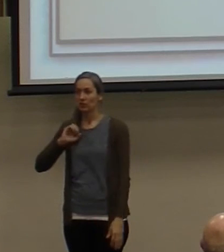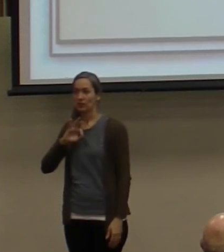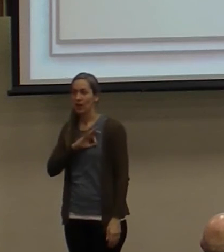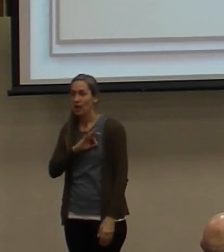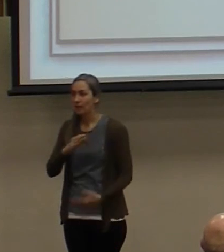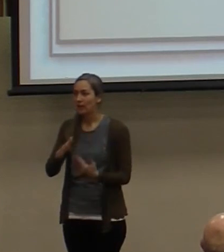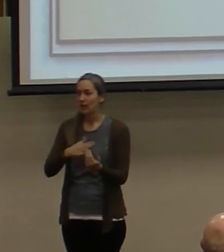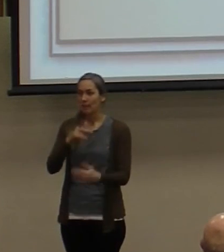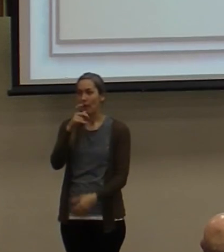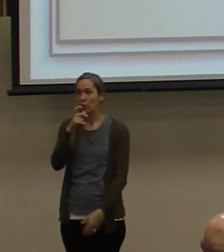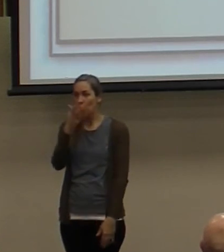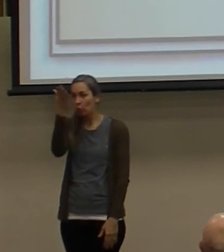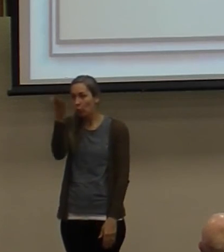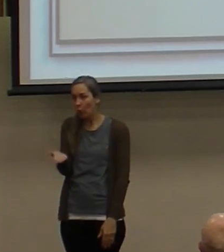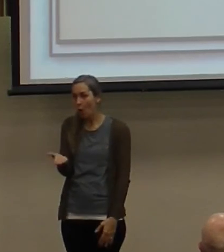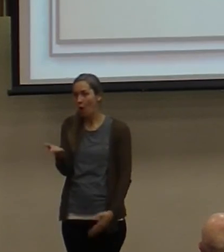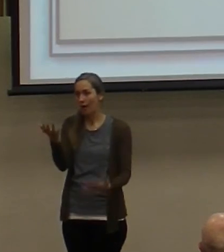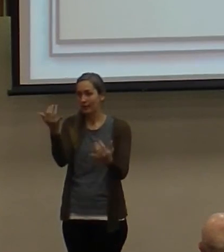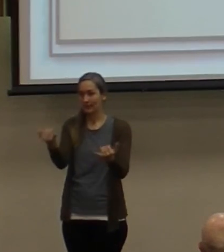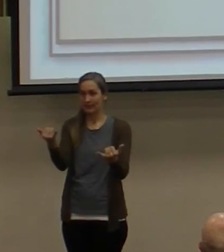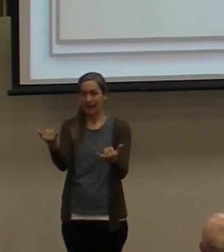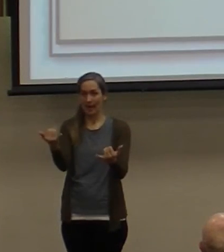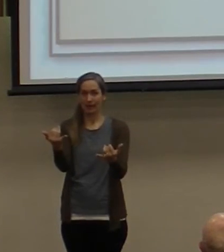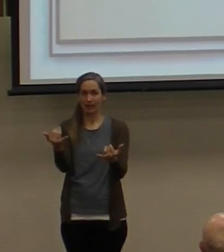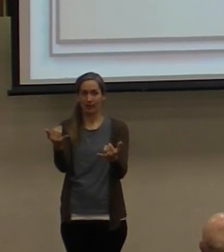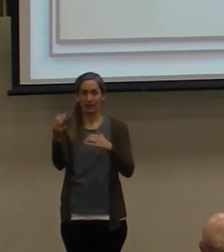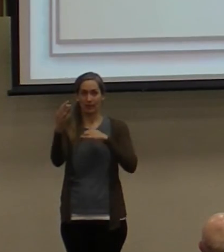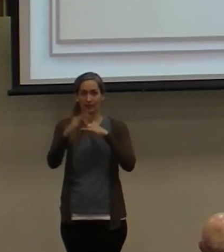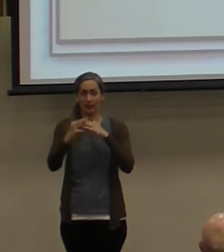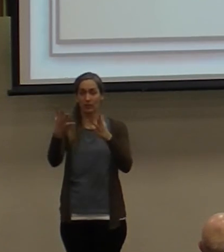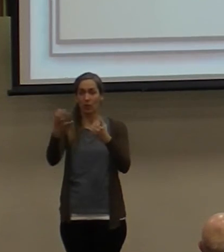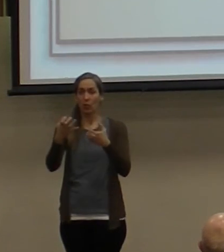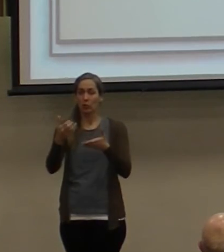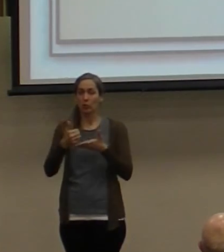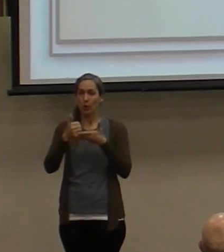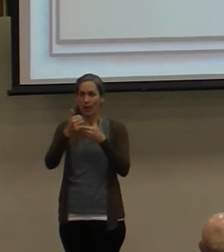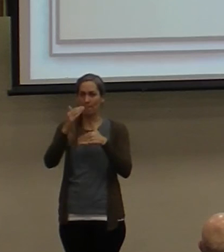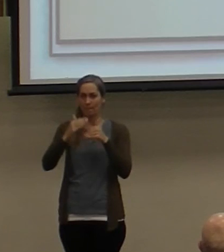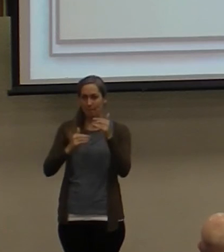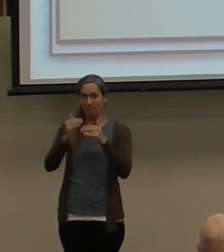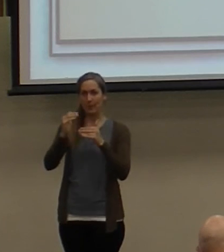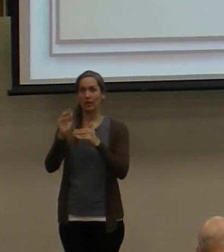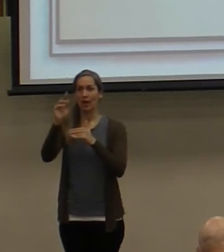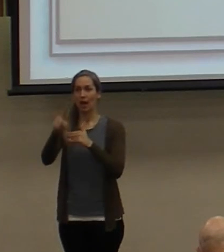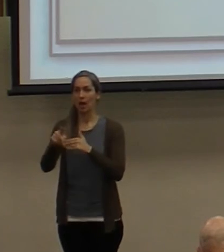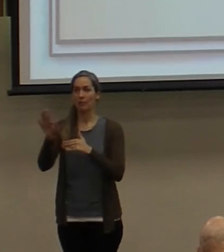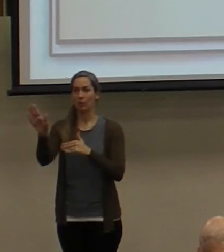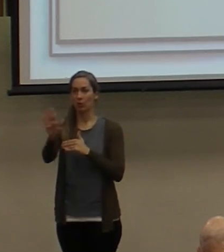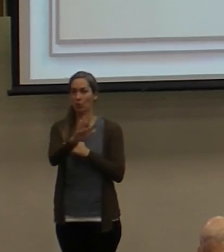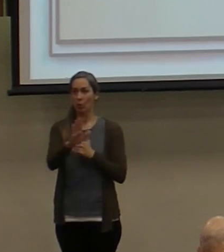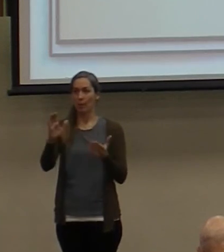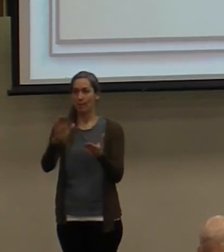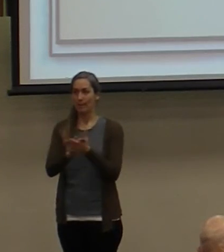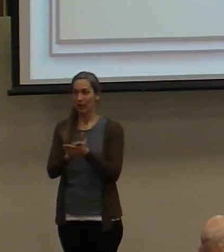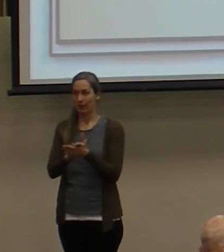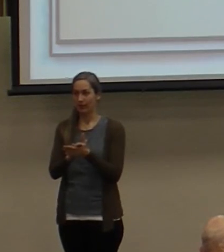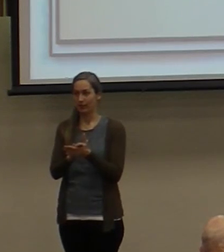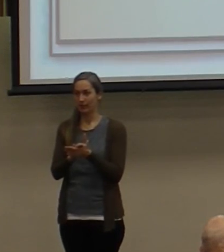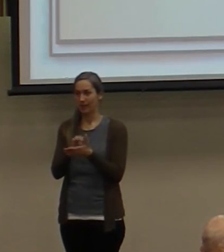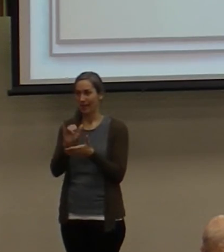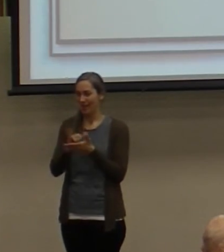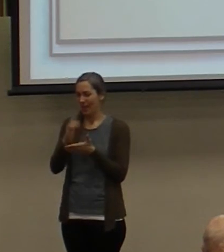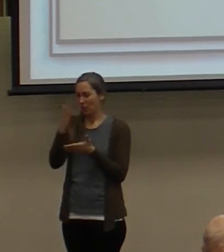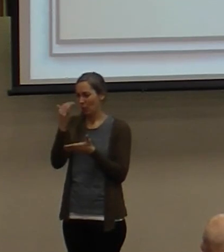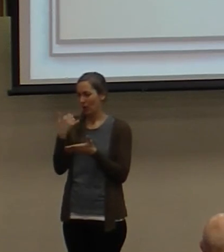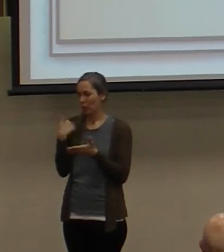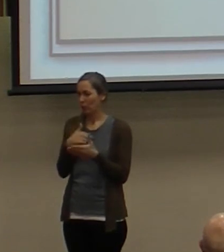who you are today out here. Sunset wants to help build your marriage. That's why we do what we do around